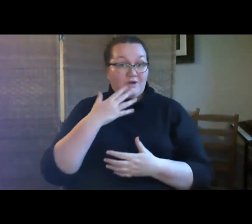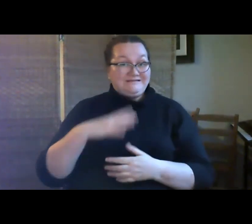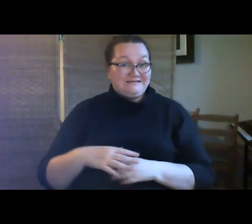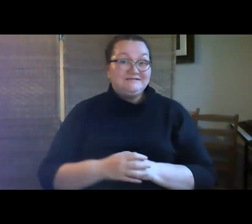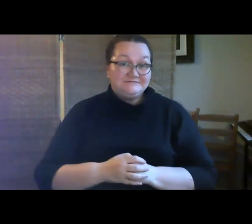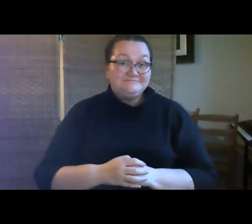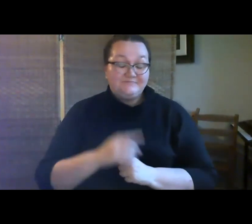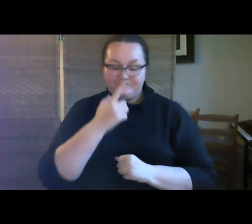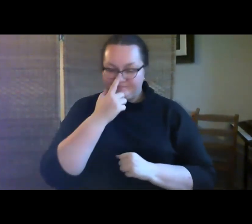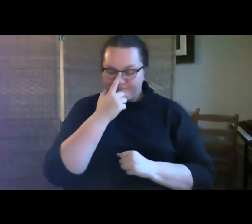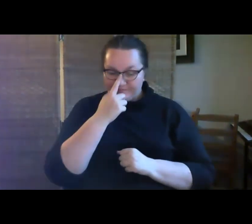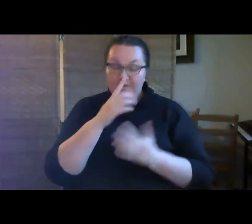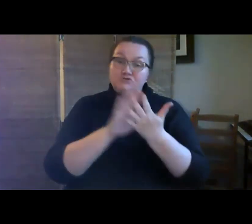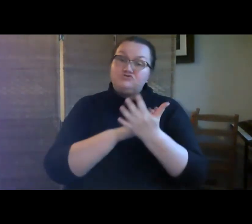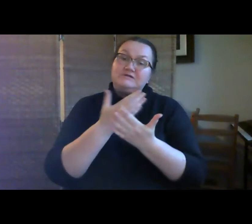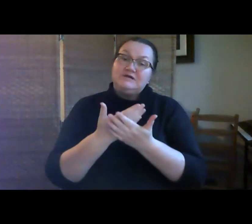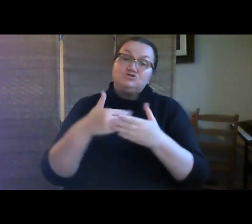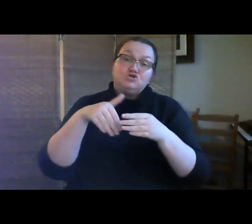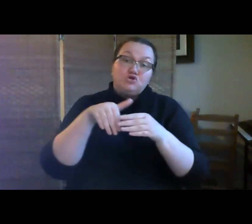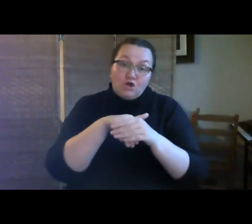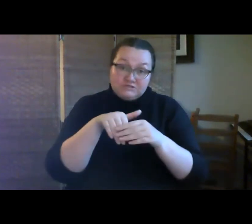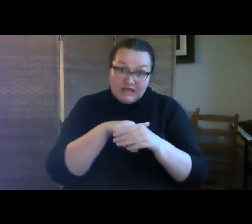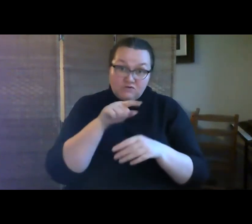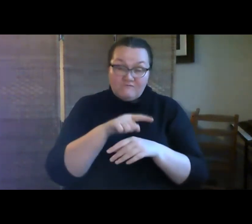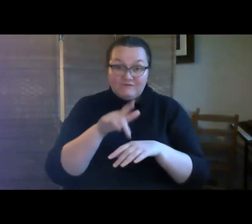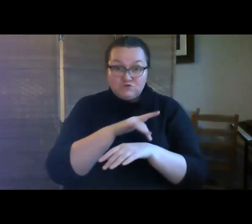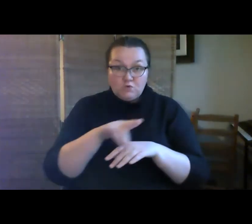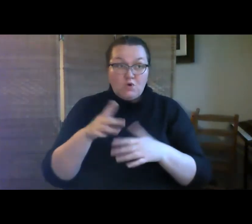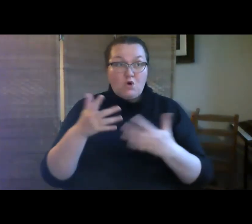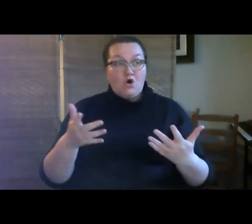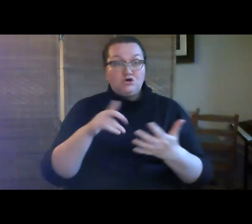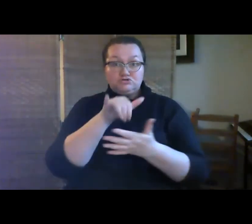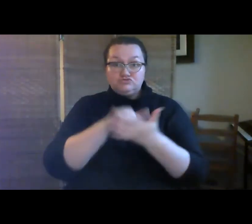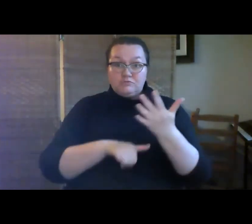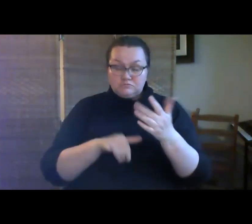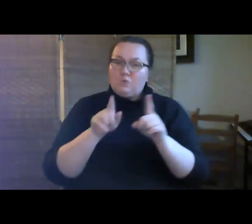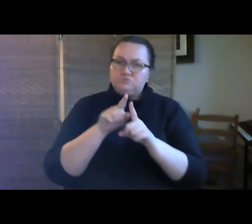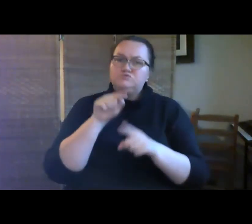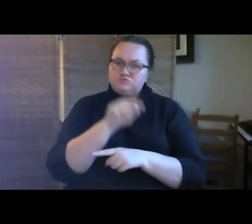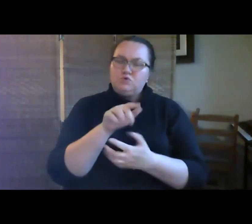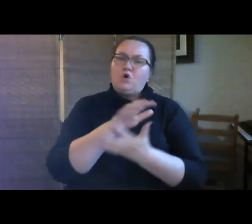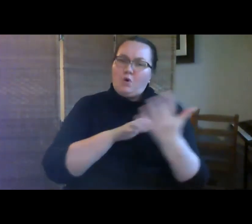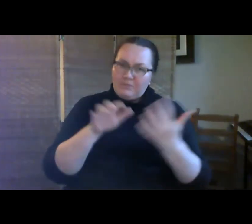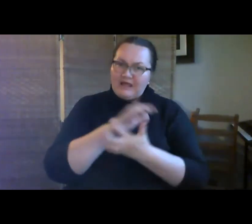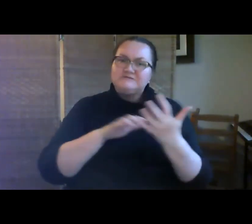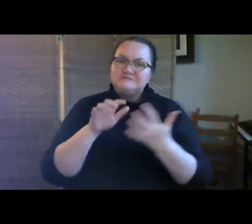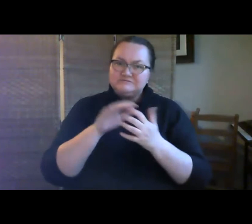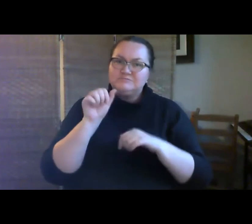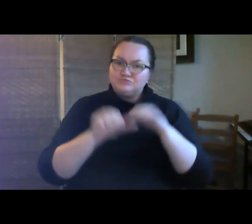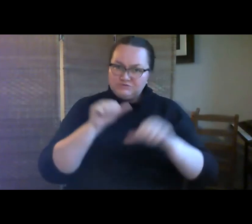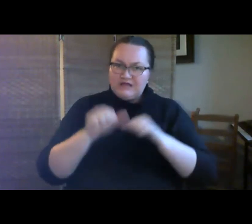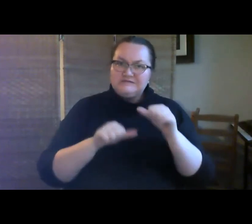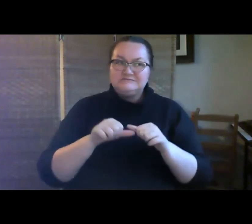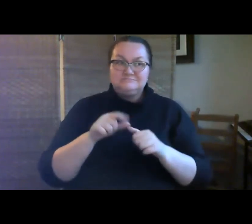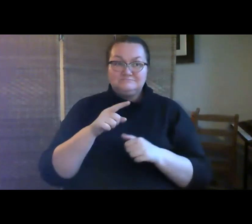The translation of content of a show or a script is also a complex process. It needs time and